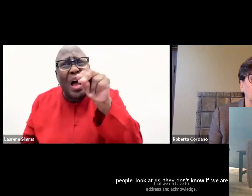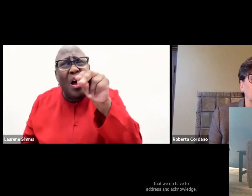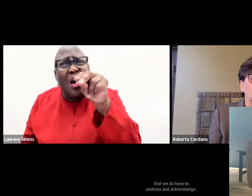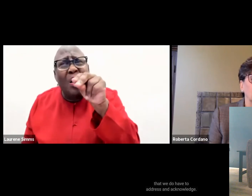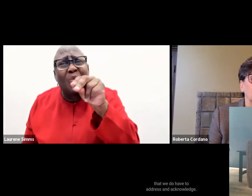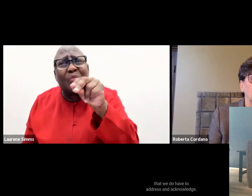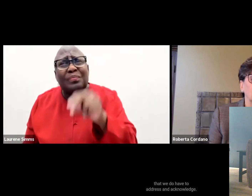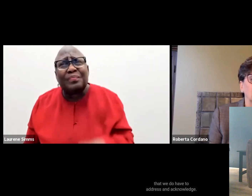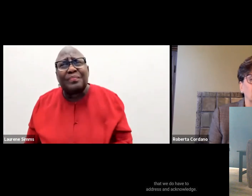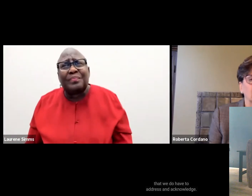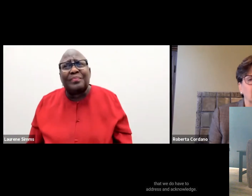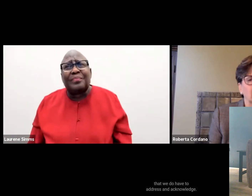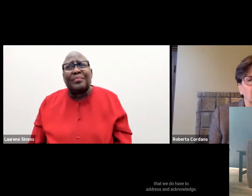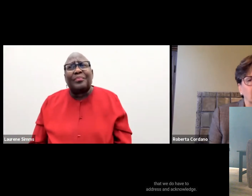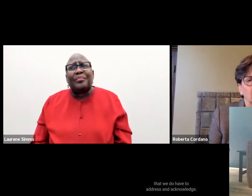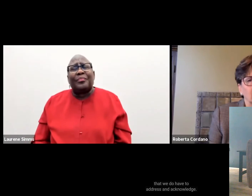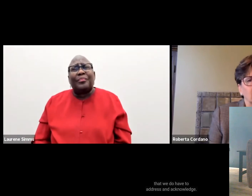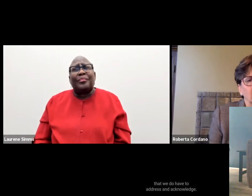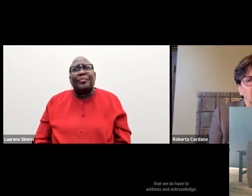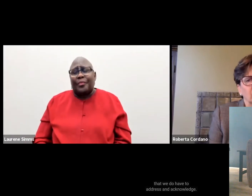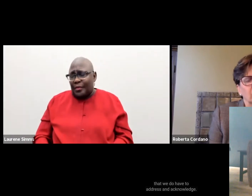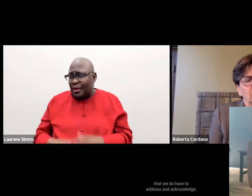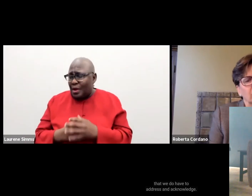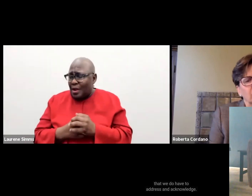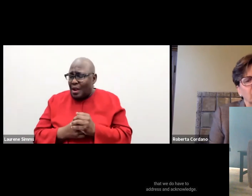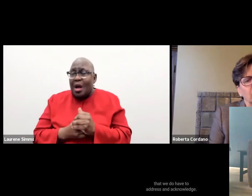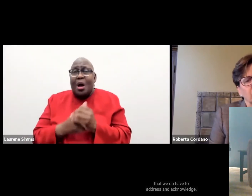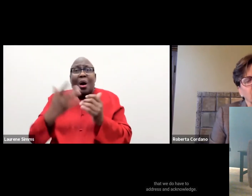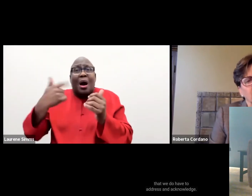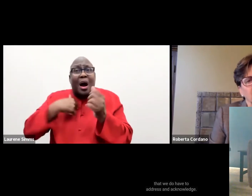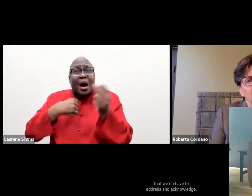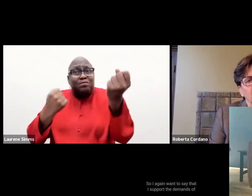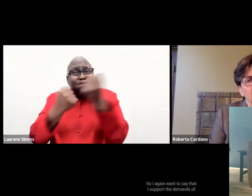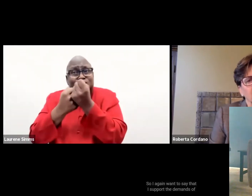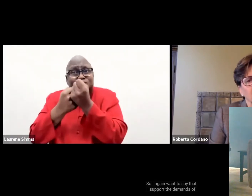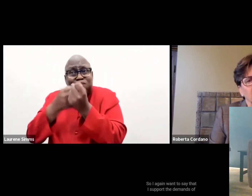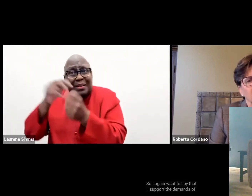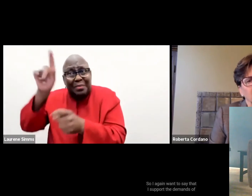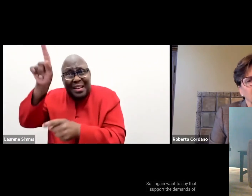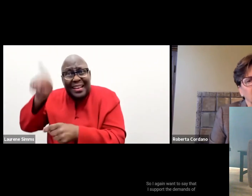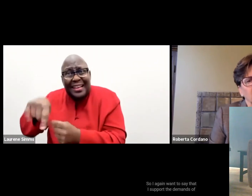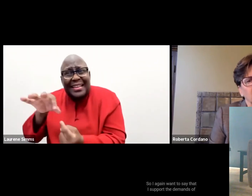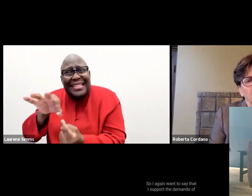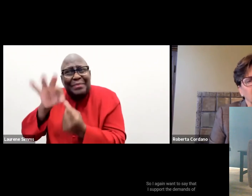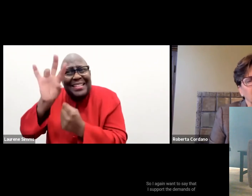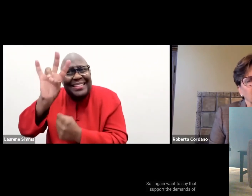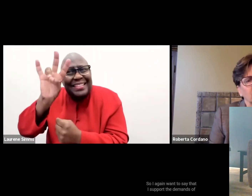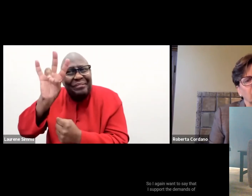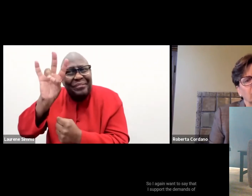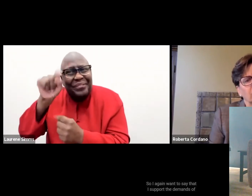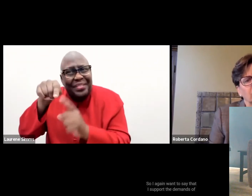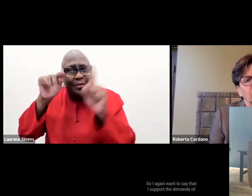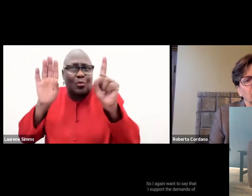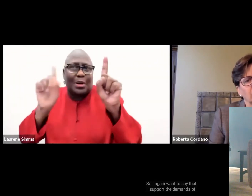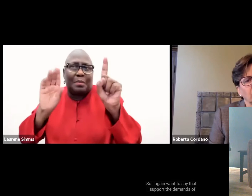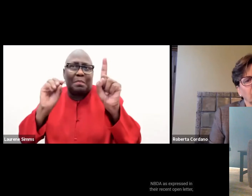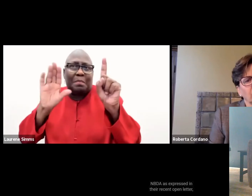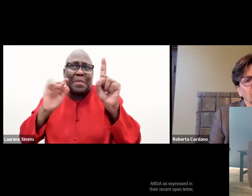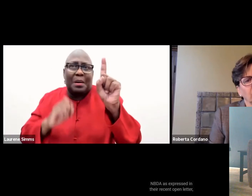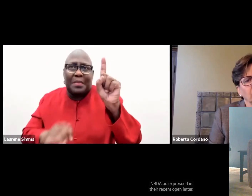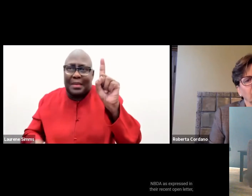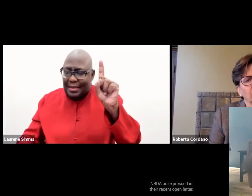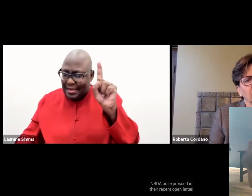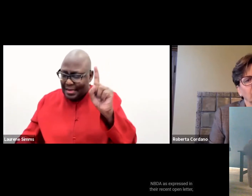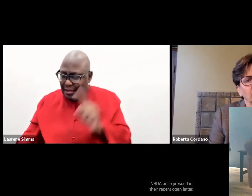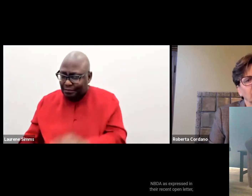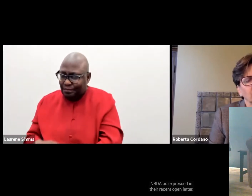I ask that we address that, acknowledge that, and generally care. So again, I want to